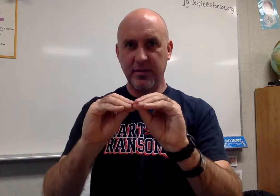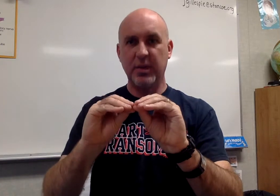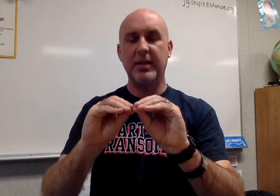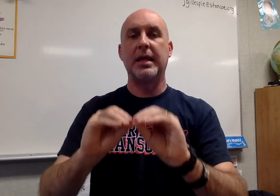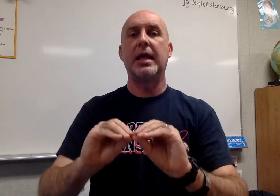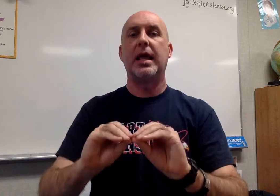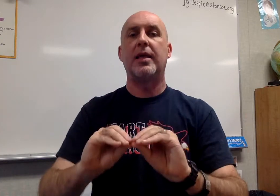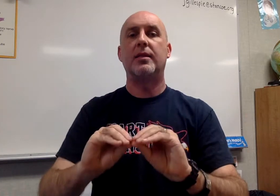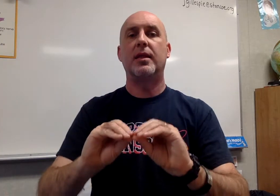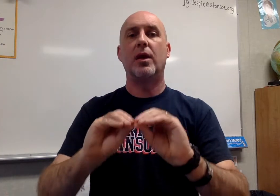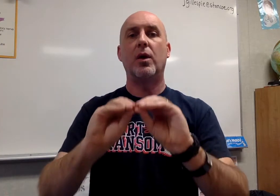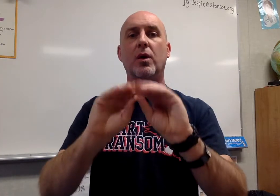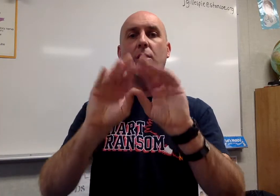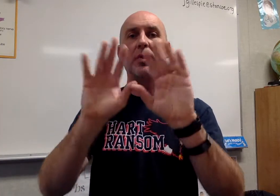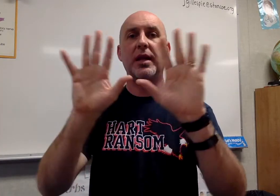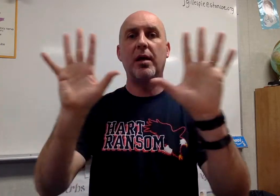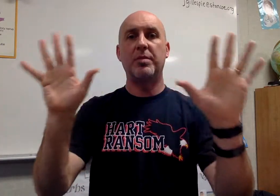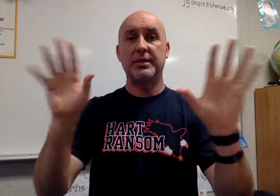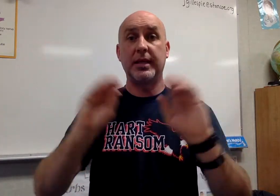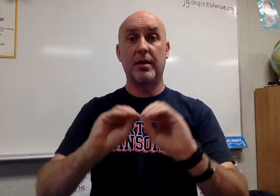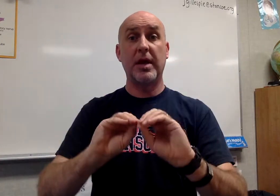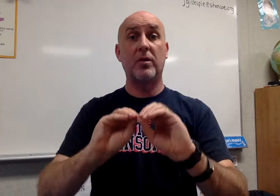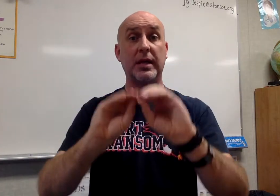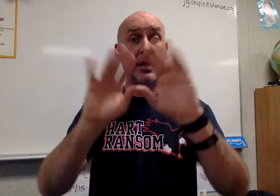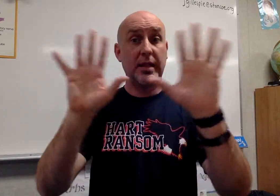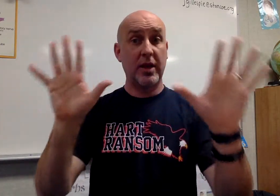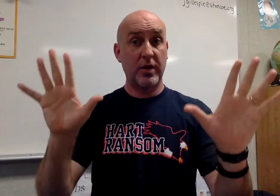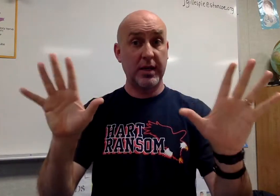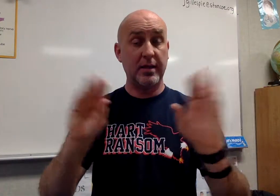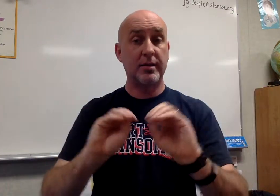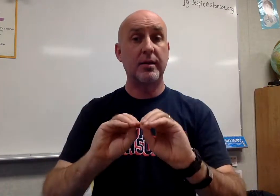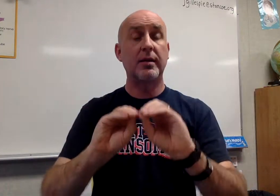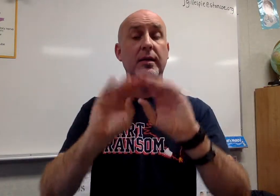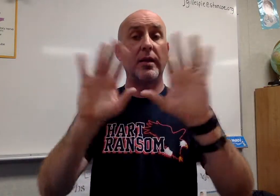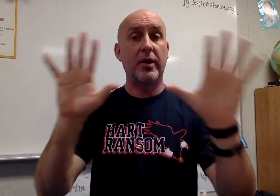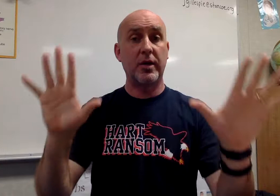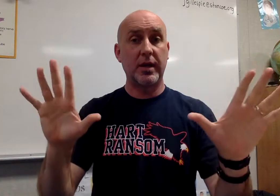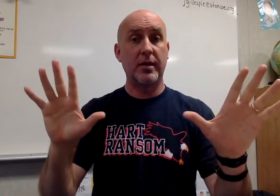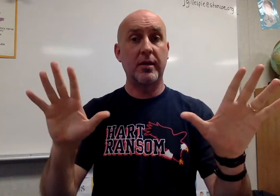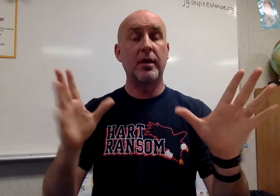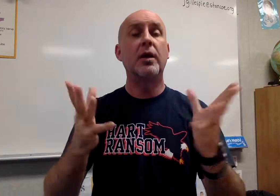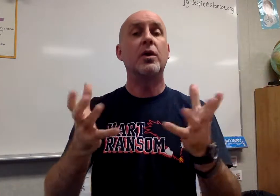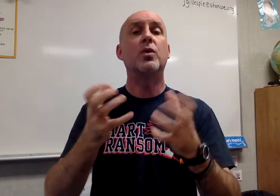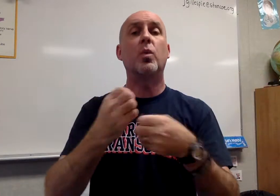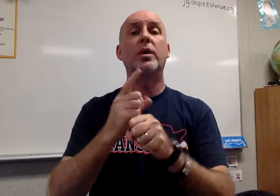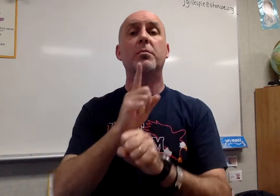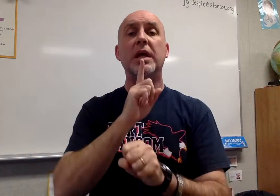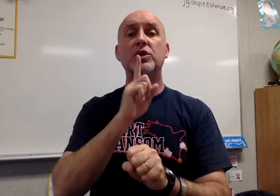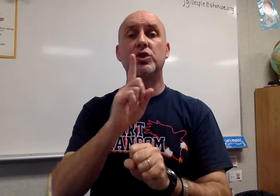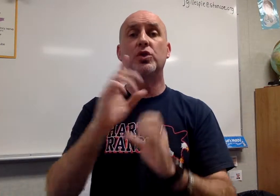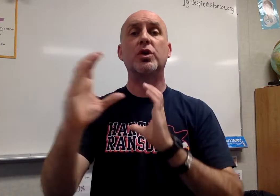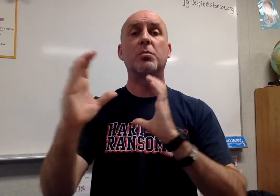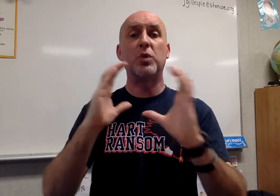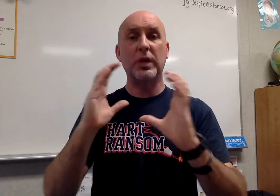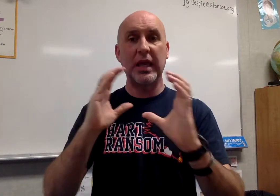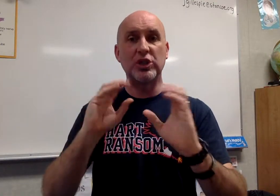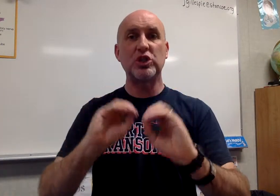bit, and then they open up as they come out. Clarity. Clarity. You want to make sure communication